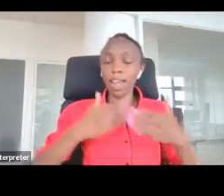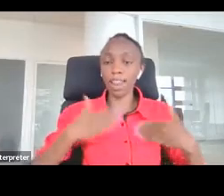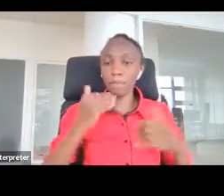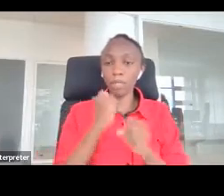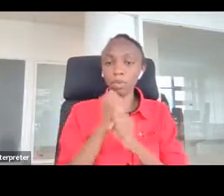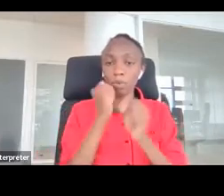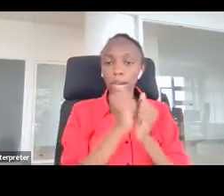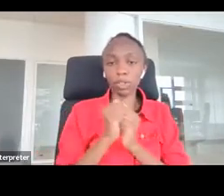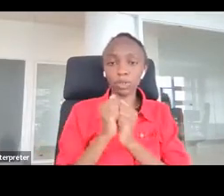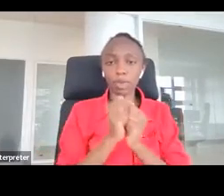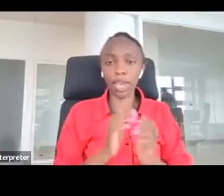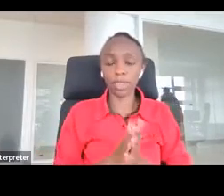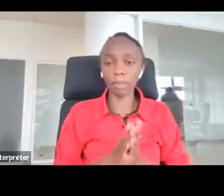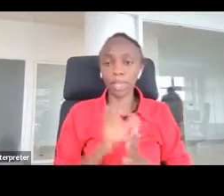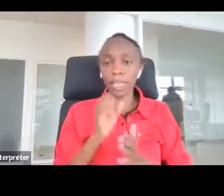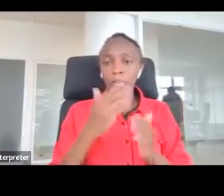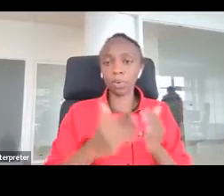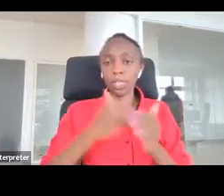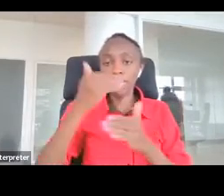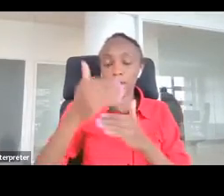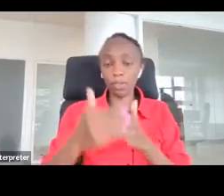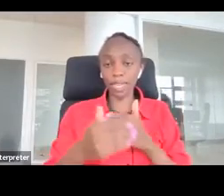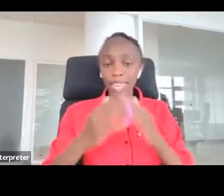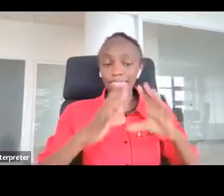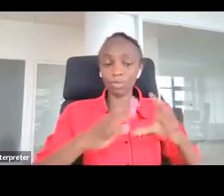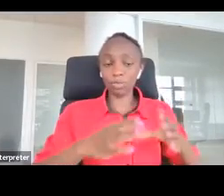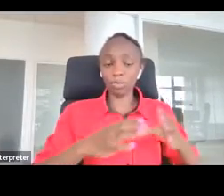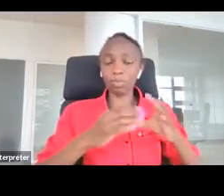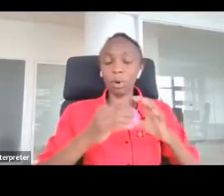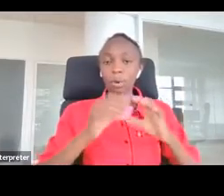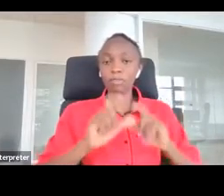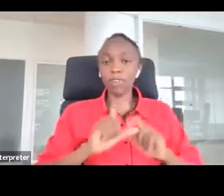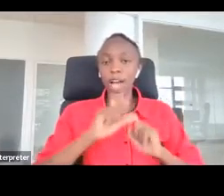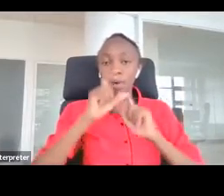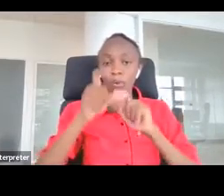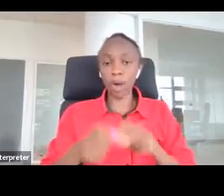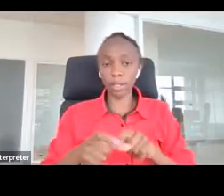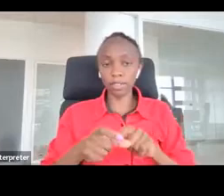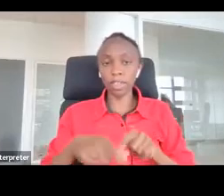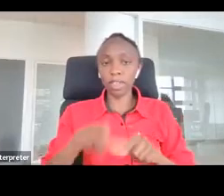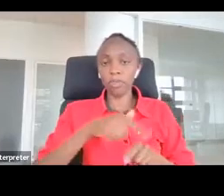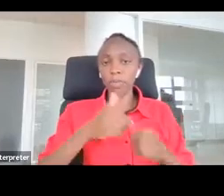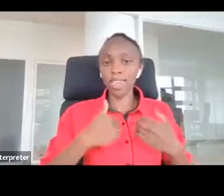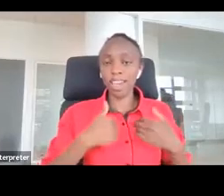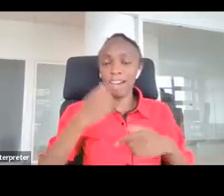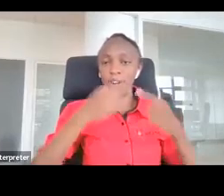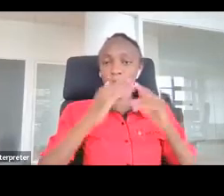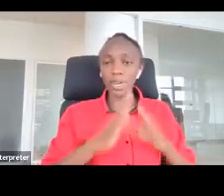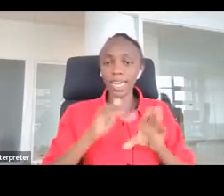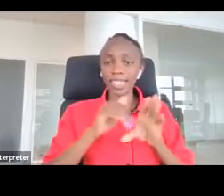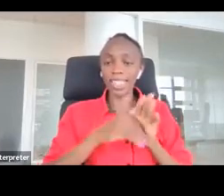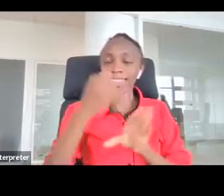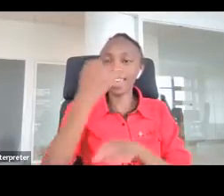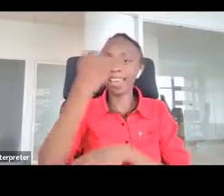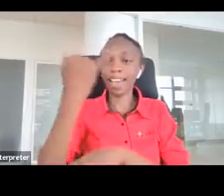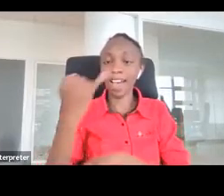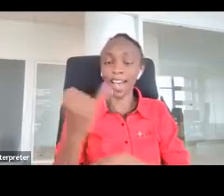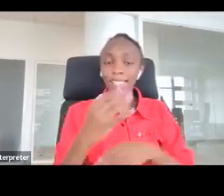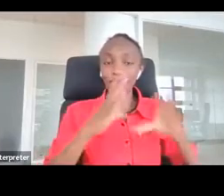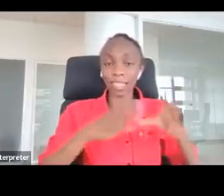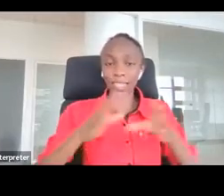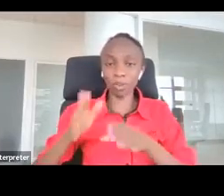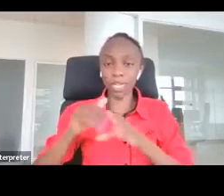to take us on to the next group of awards, we have the winners in the art category for the primary